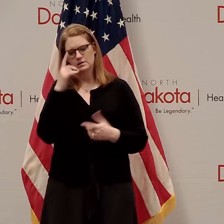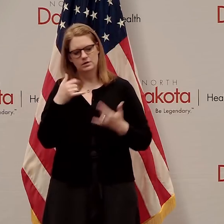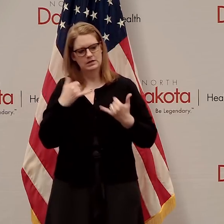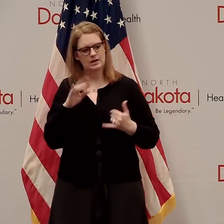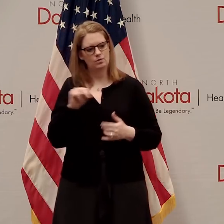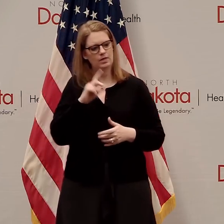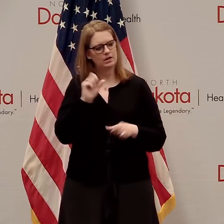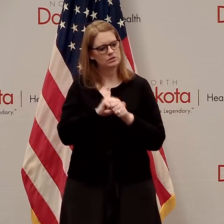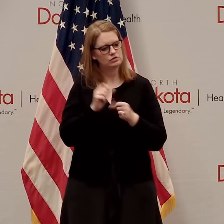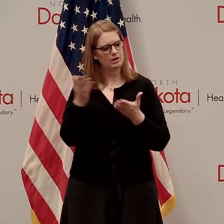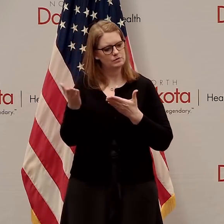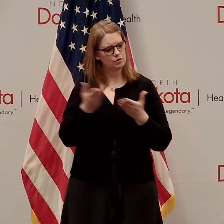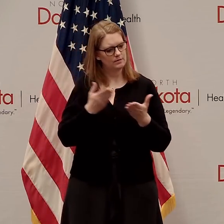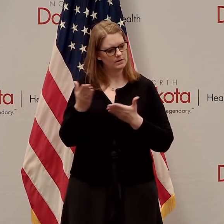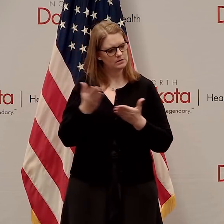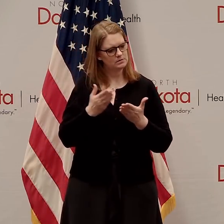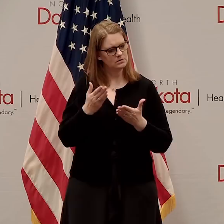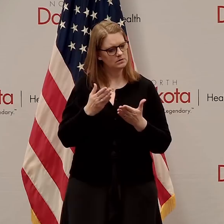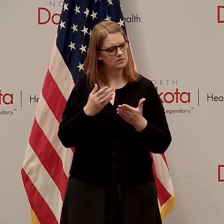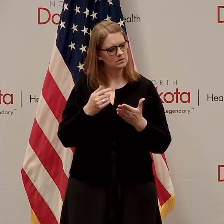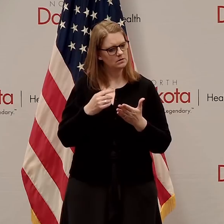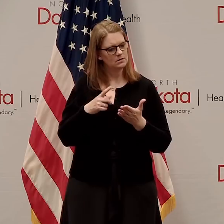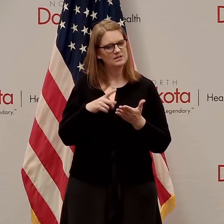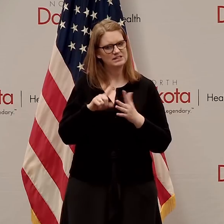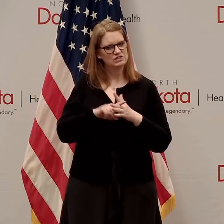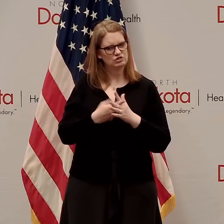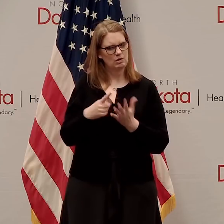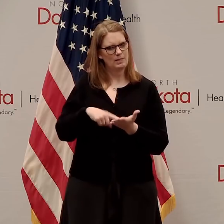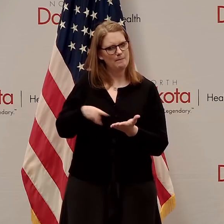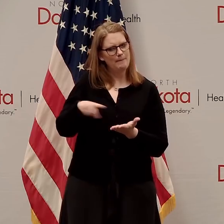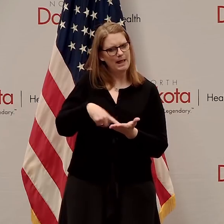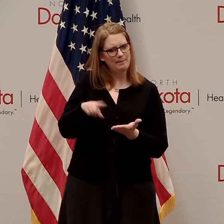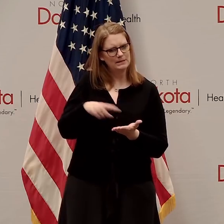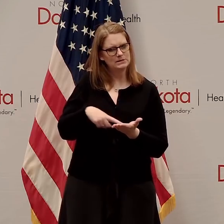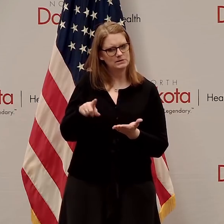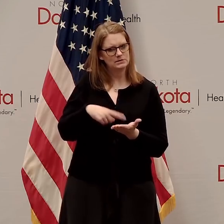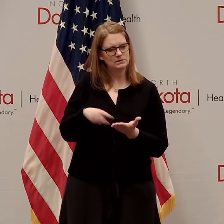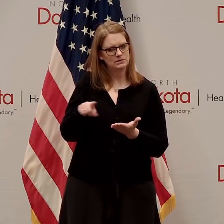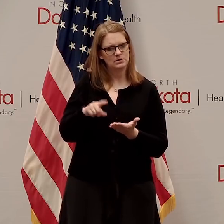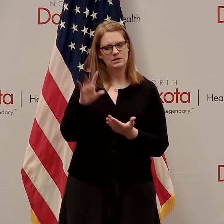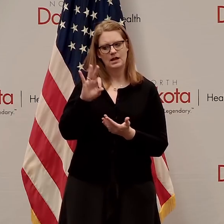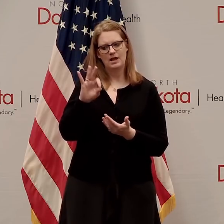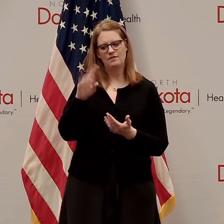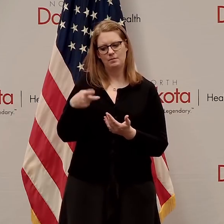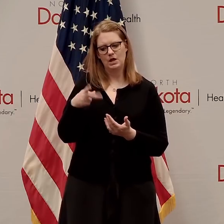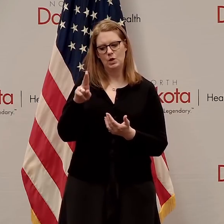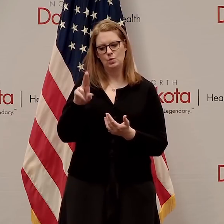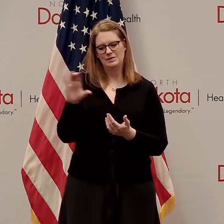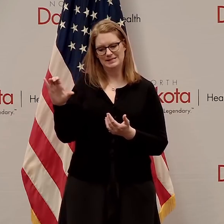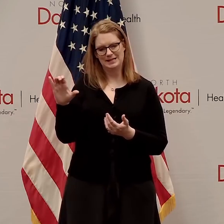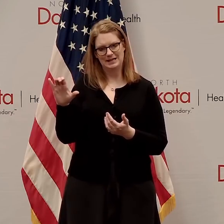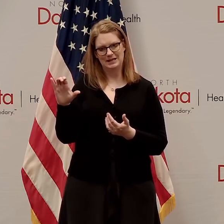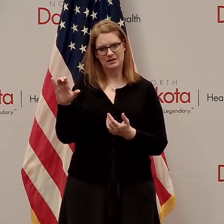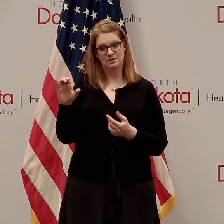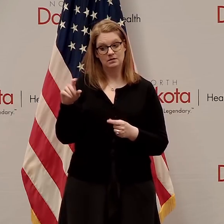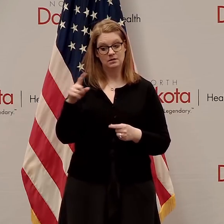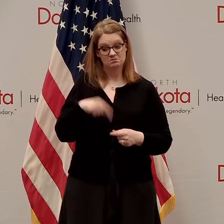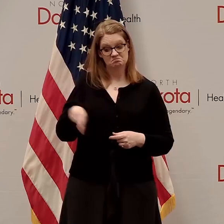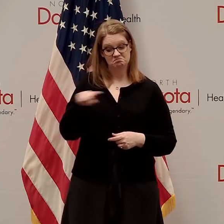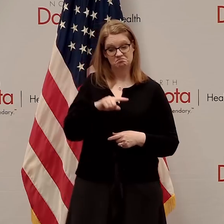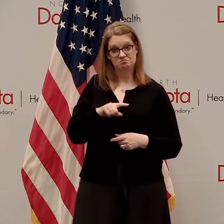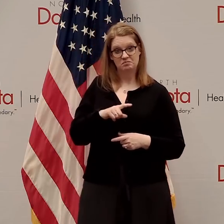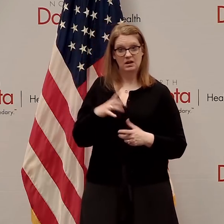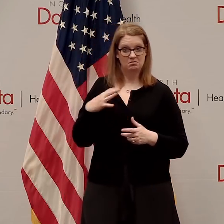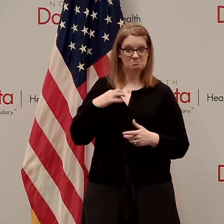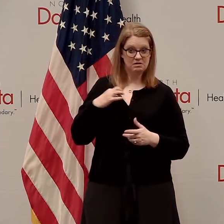the North Dakota Job Service began making payments today for the FPUC payments. Any claimant who is certified